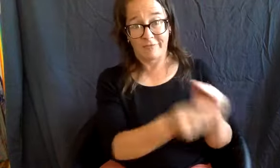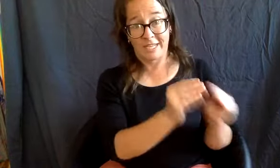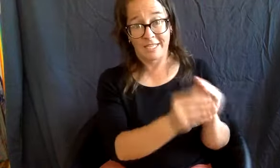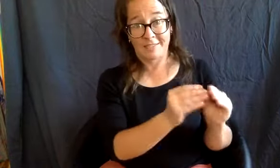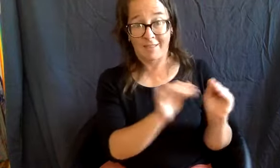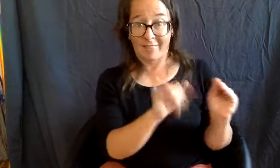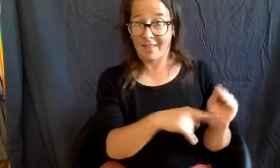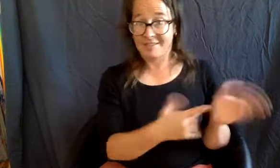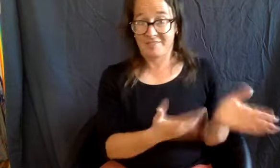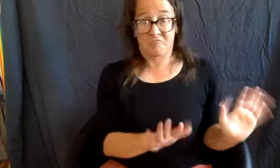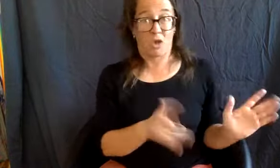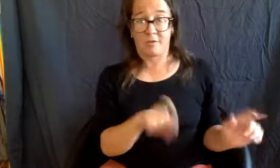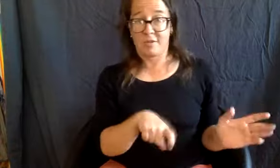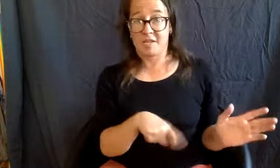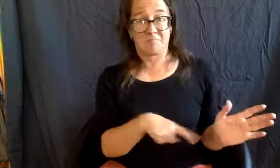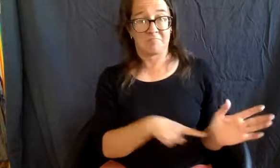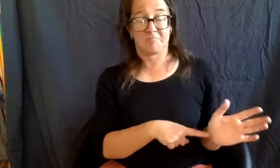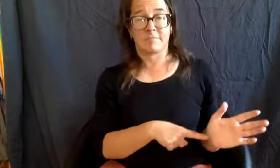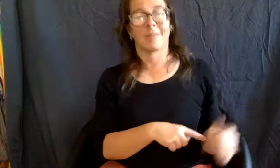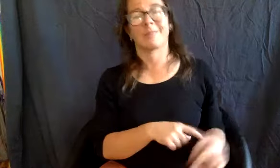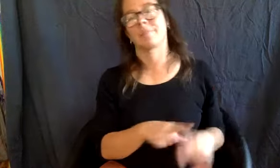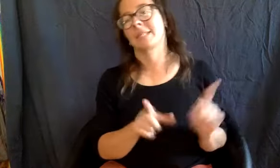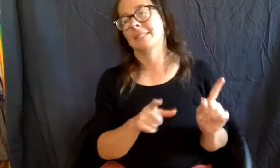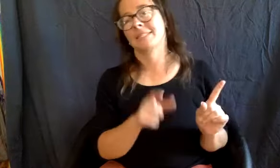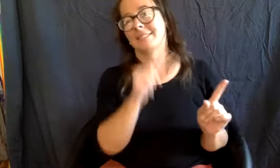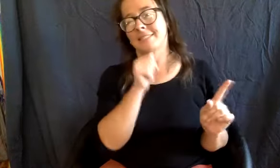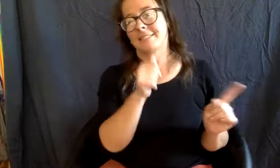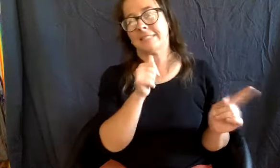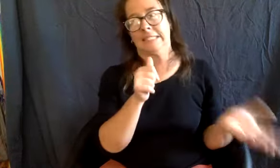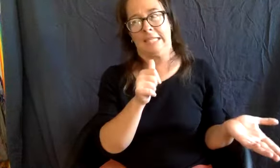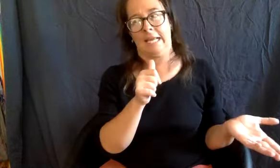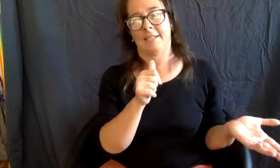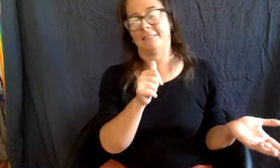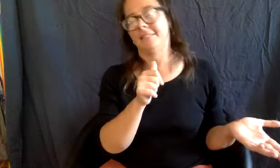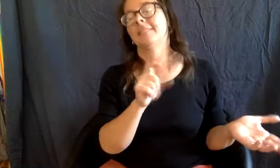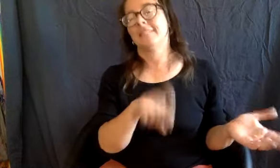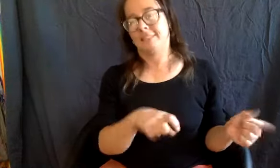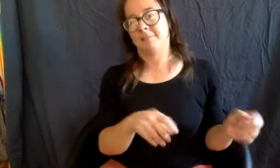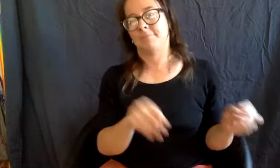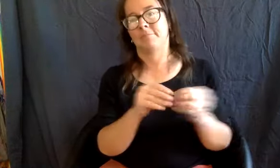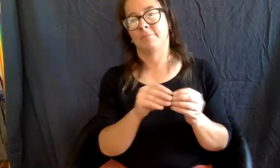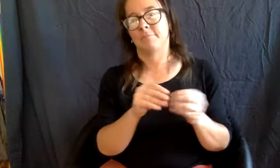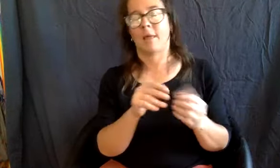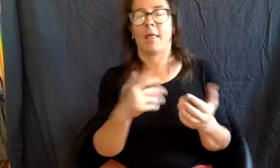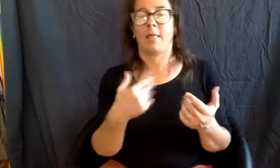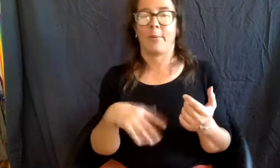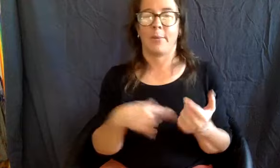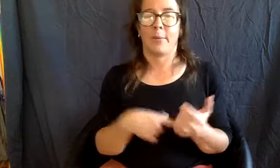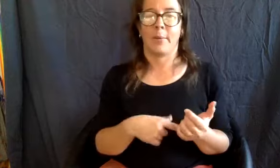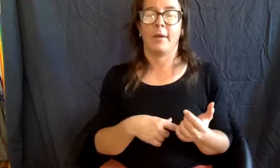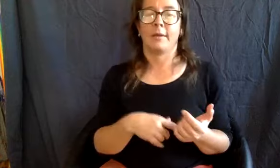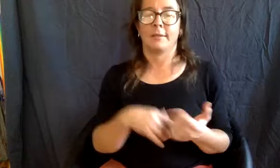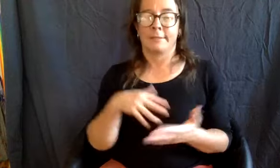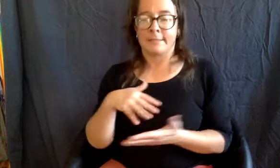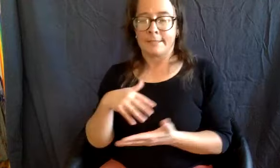wants to go, but by God, we're having a freaking picnic, and off we would go and it would be like the most miserable day of the universe. But by